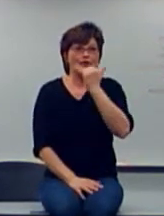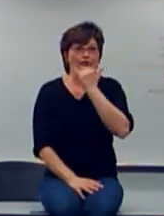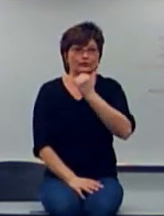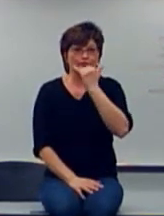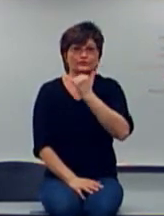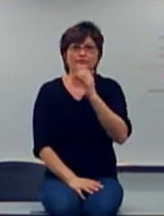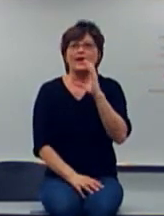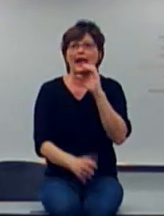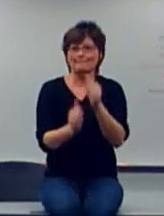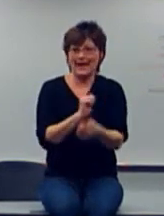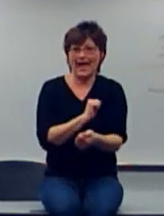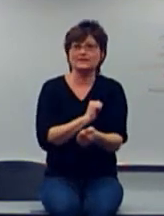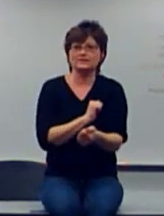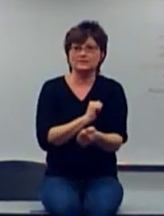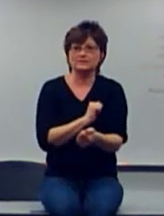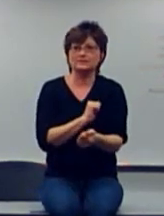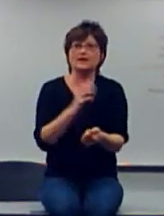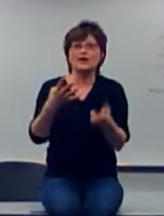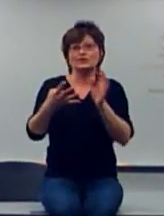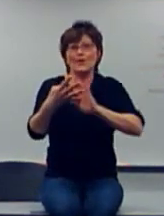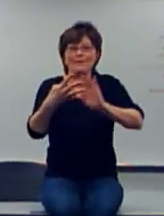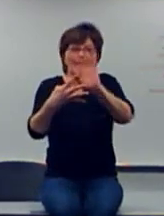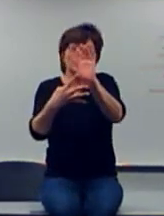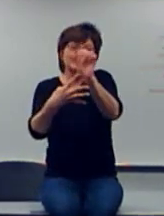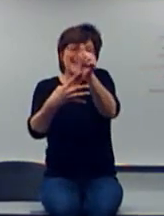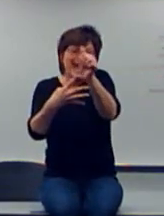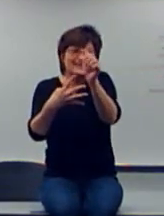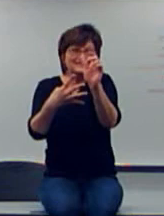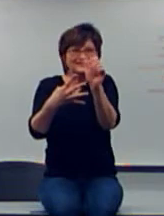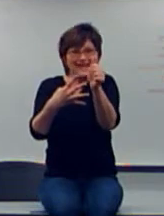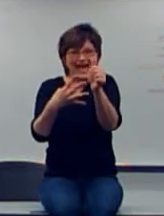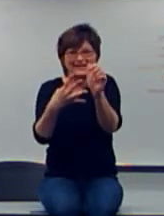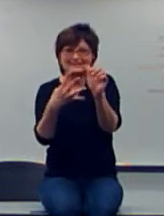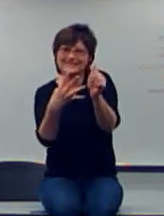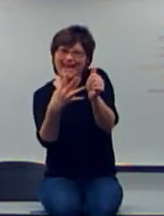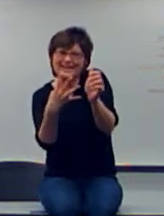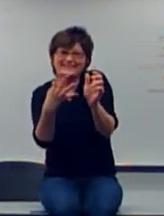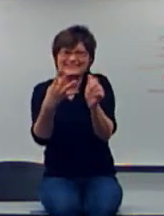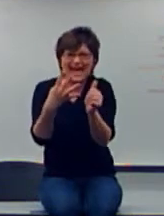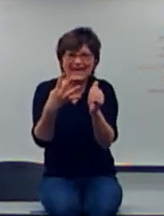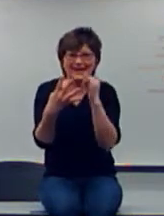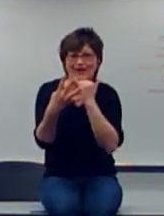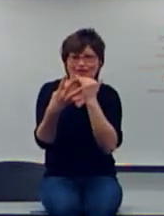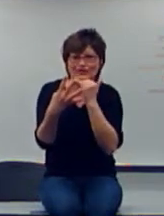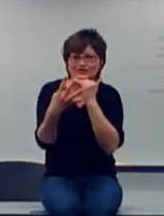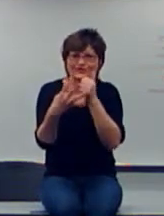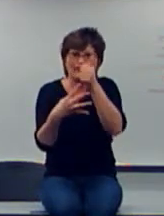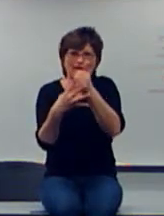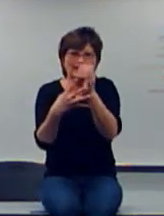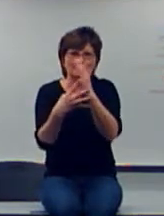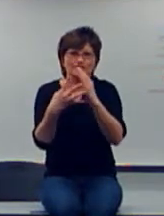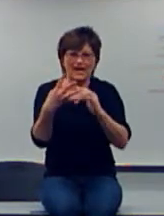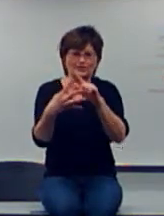You can make up to 43 errors and still pass. So about 10 errors per